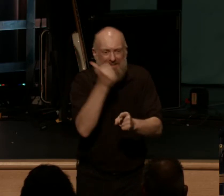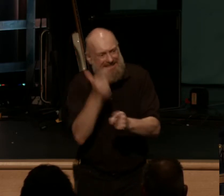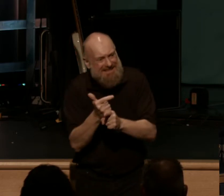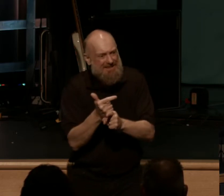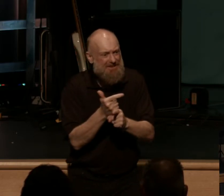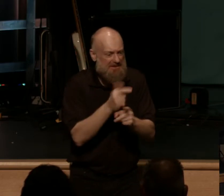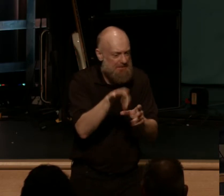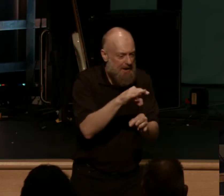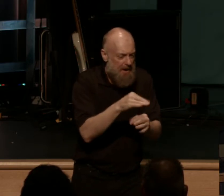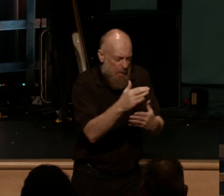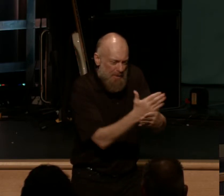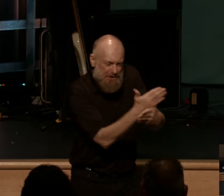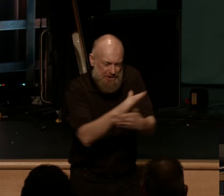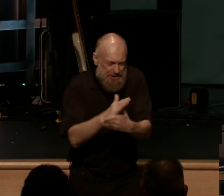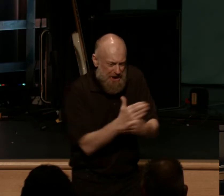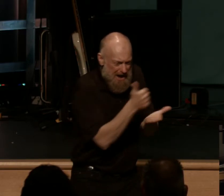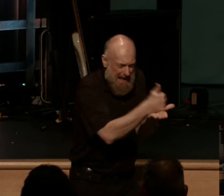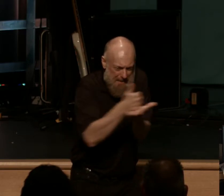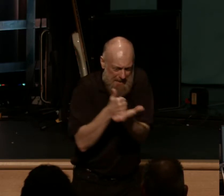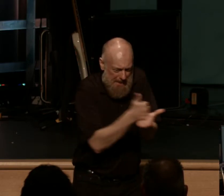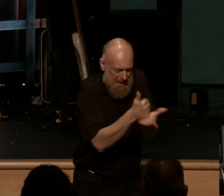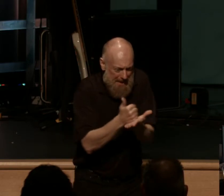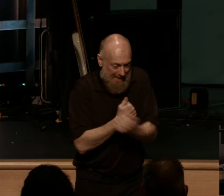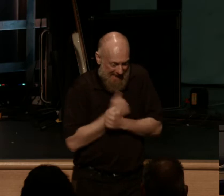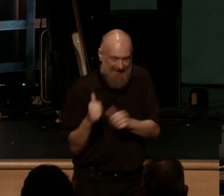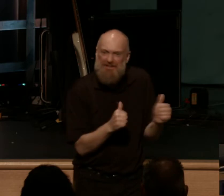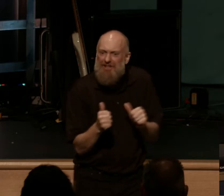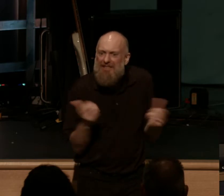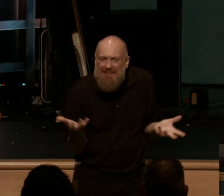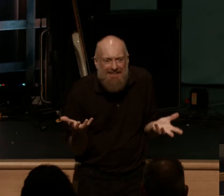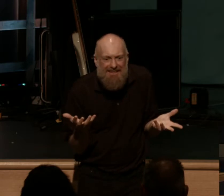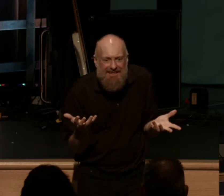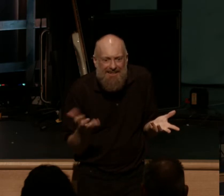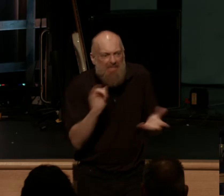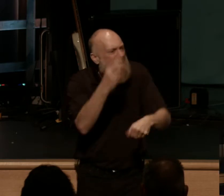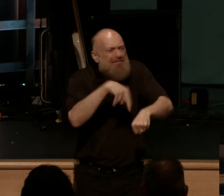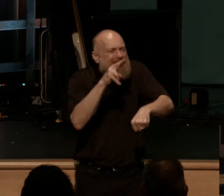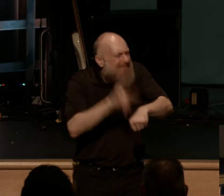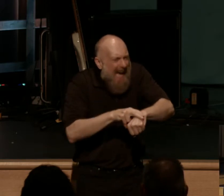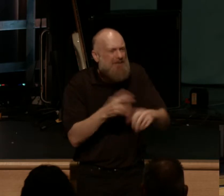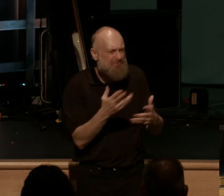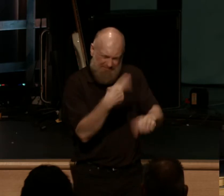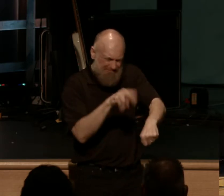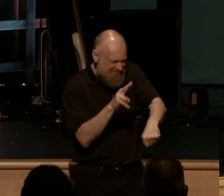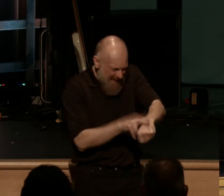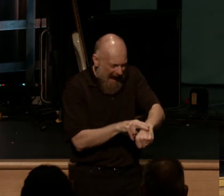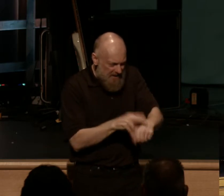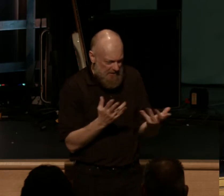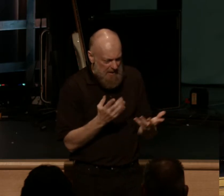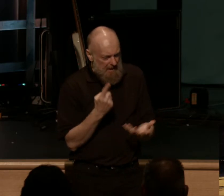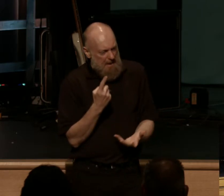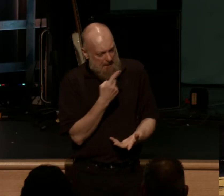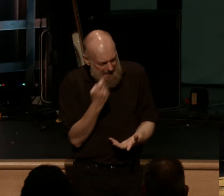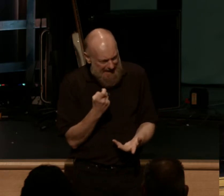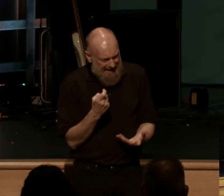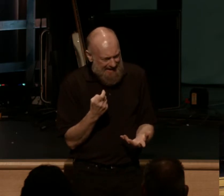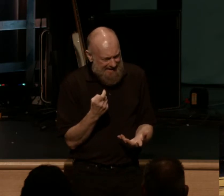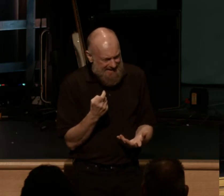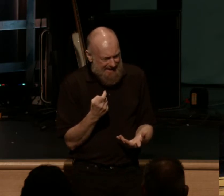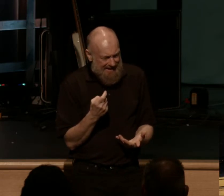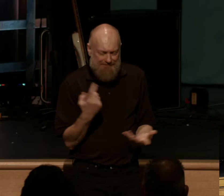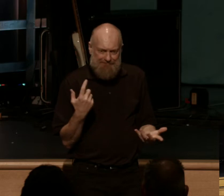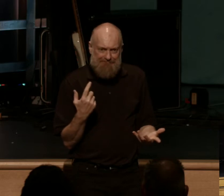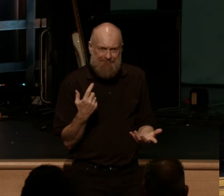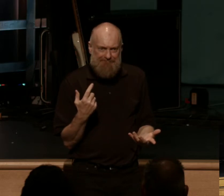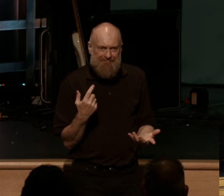sisters spiritually, we share ourselves in love with one another then. That's a natural outflow of the generosity that should be seen